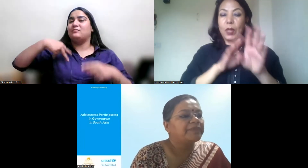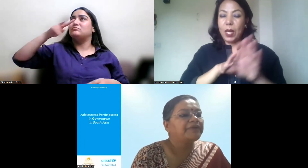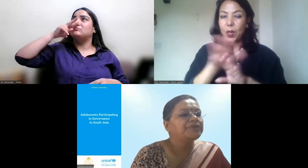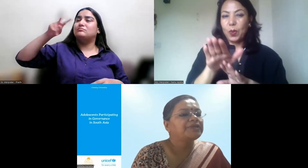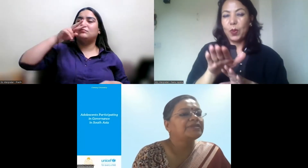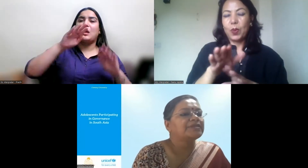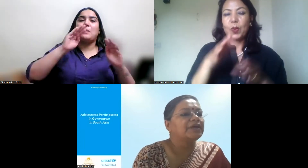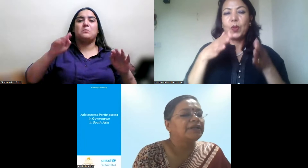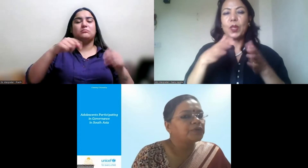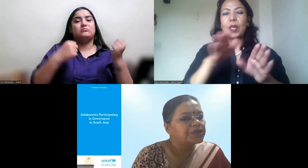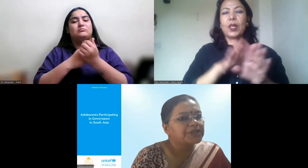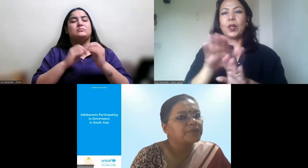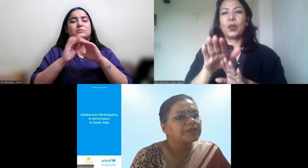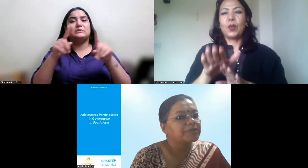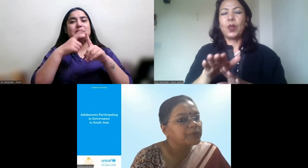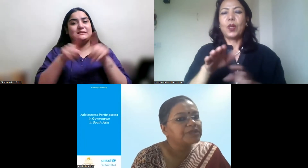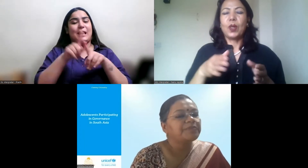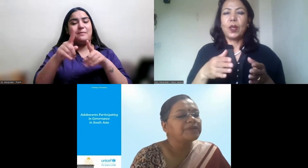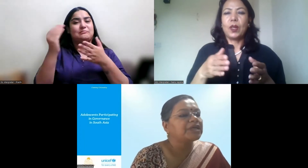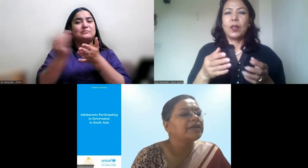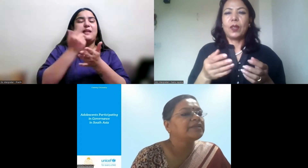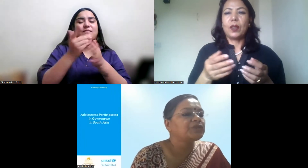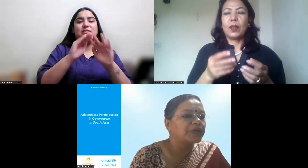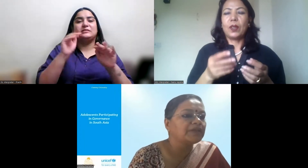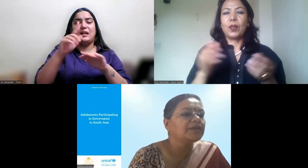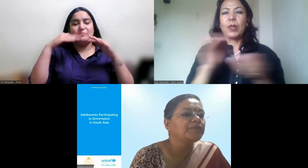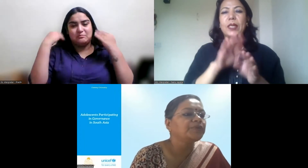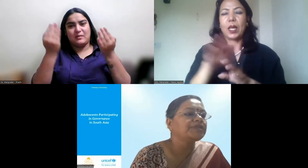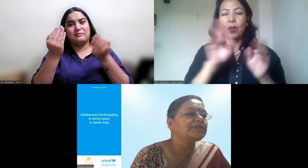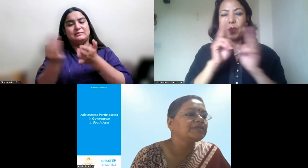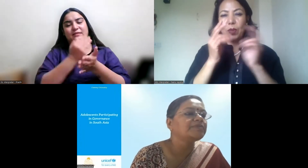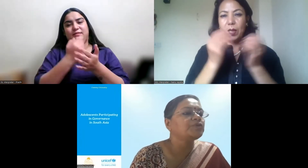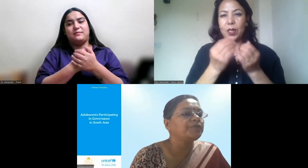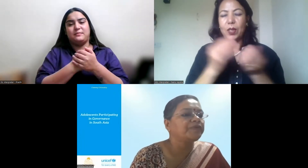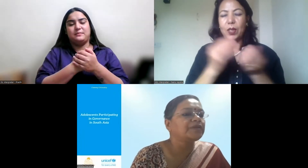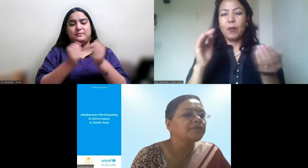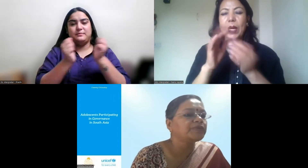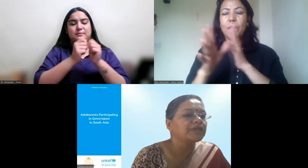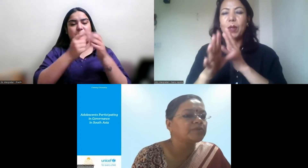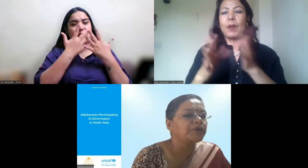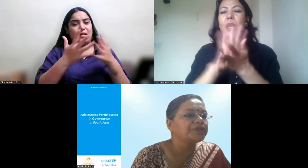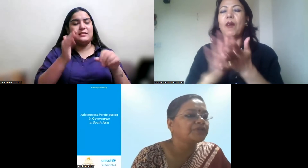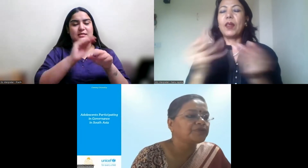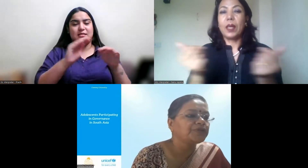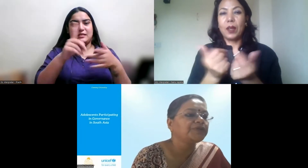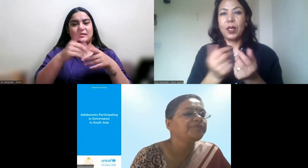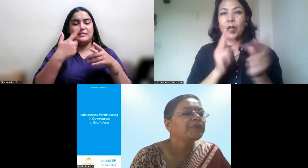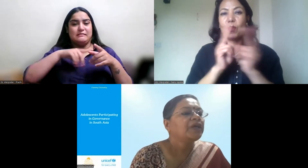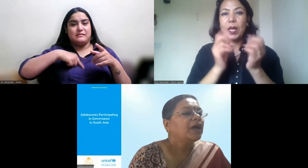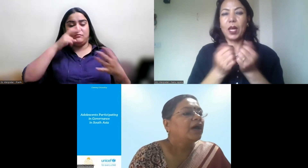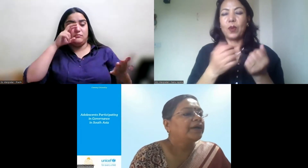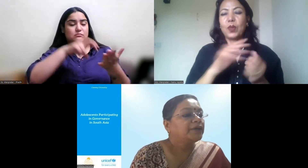child marriages, negotiating with community panchayats, strengthening community systems to prevent abuse and exploitation of